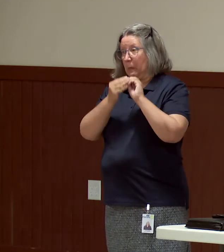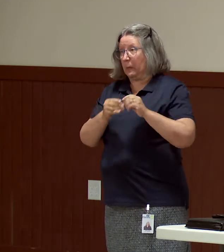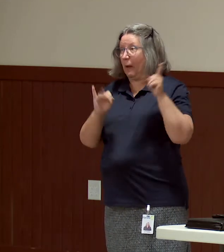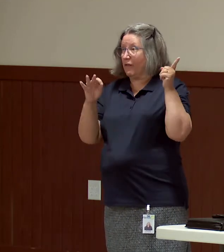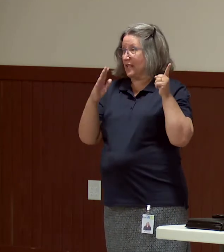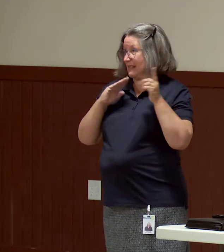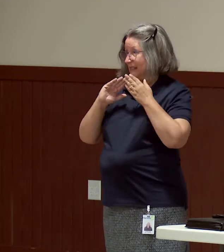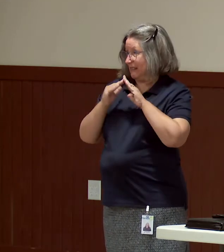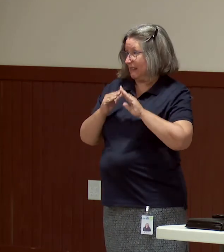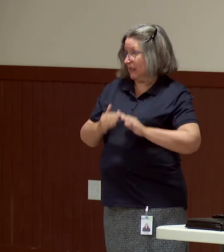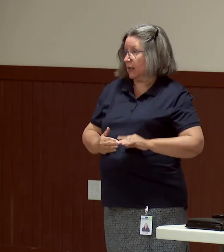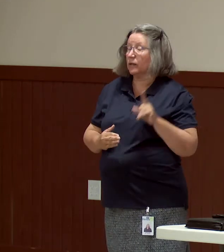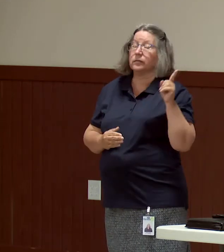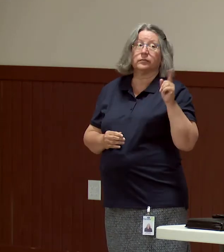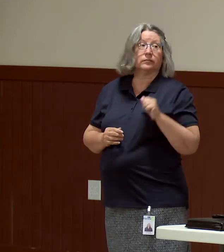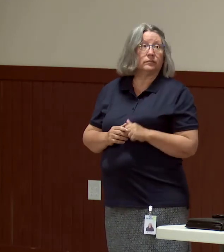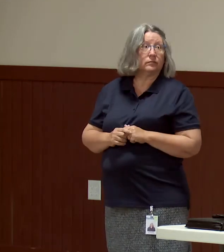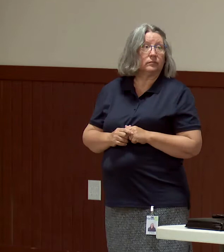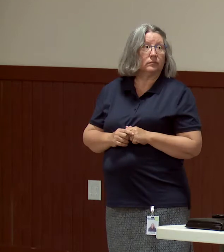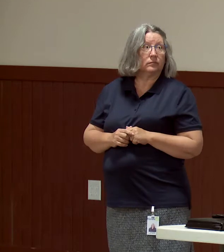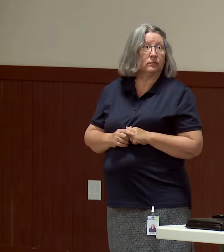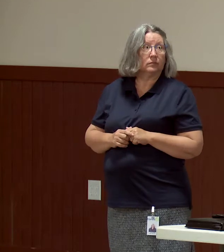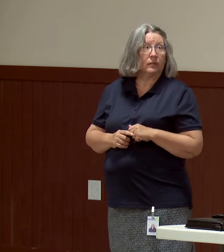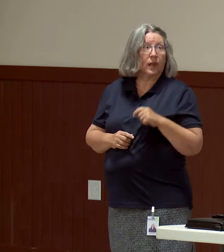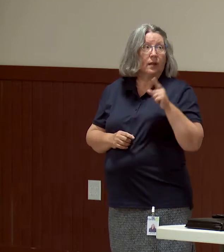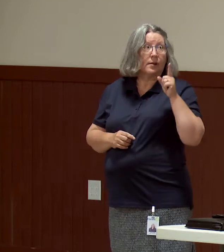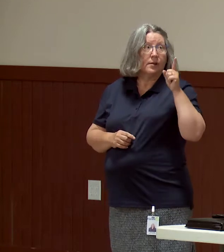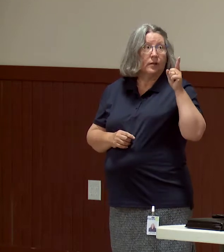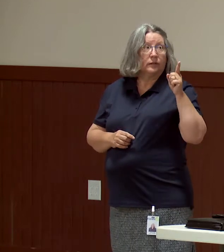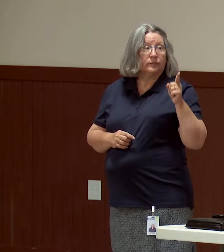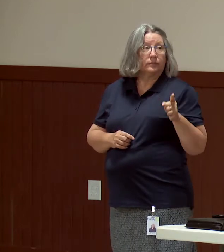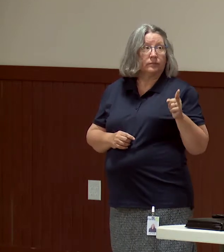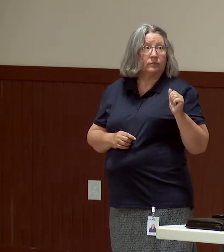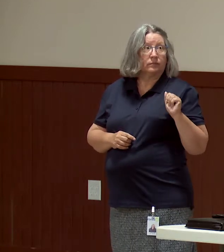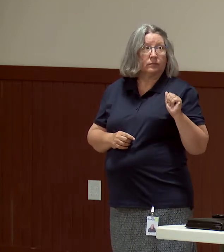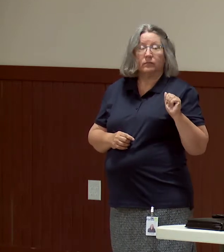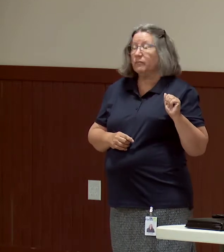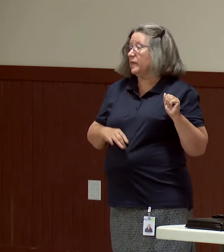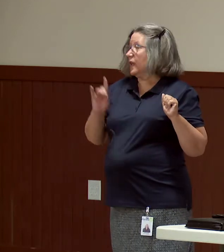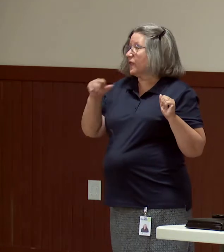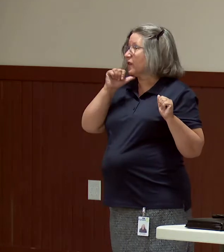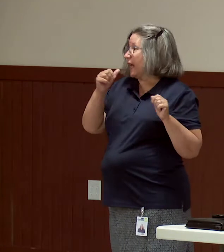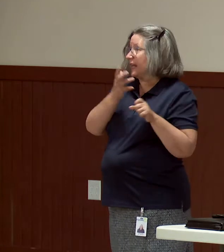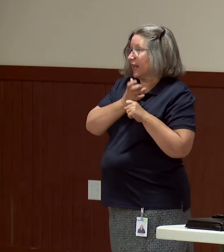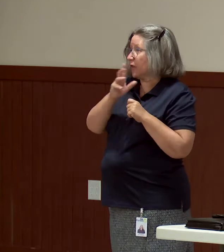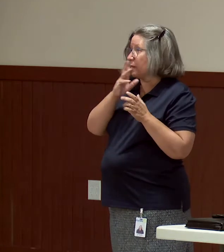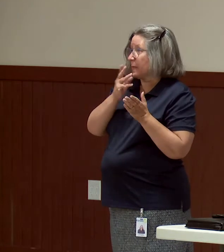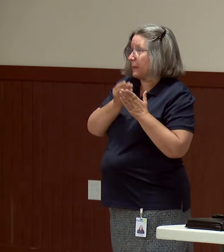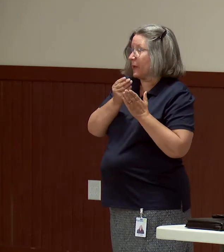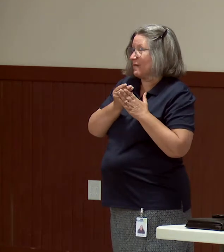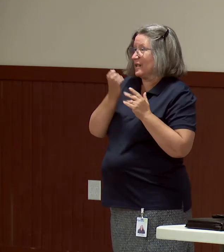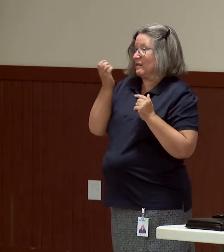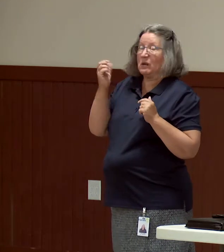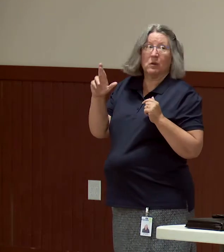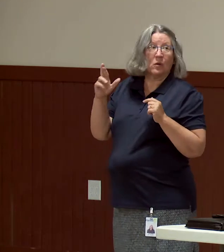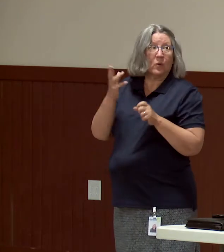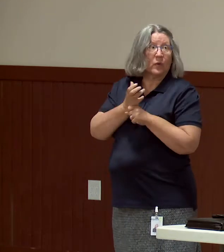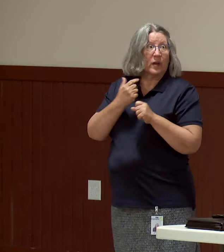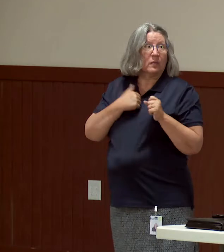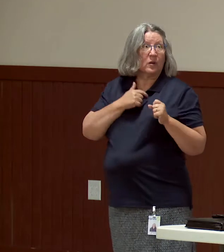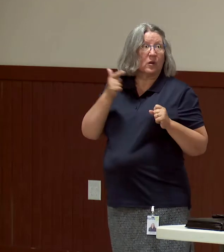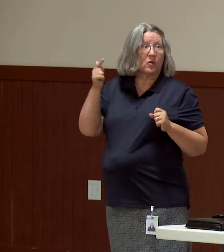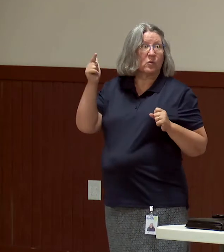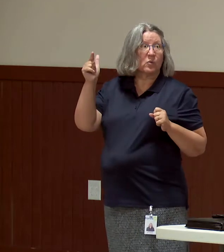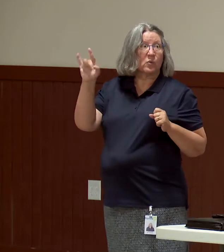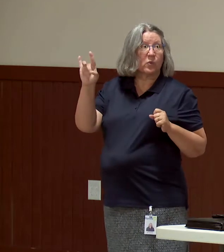Linn County cities that aren't receiving their money directly from the Treasury are going to receive. Cedar Rapids is receiving approximately $28